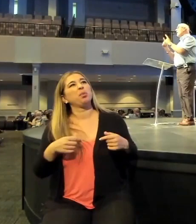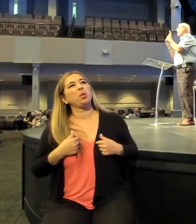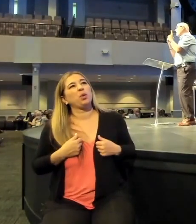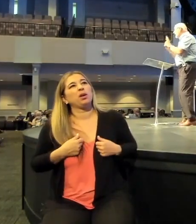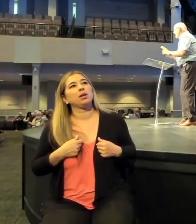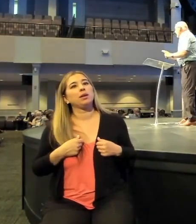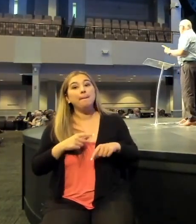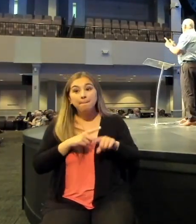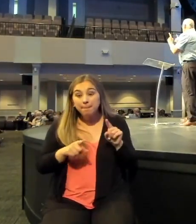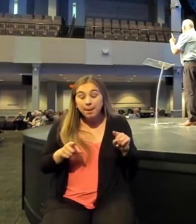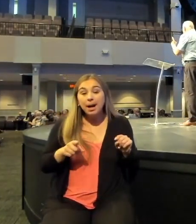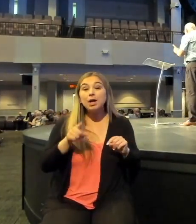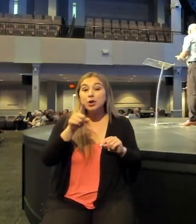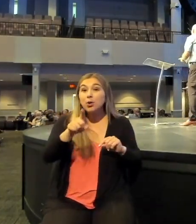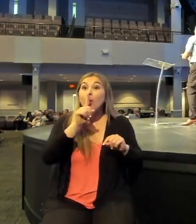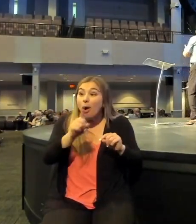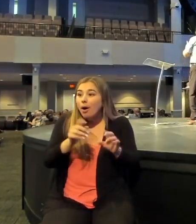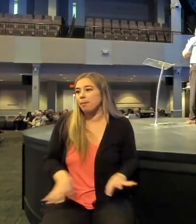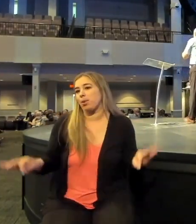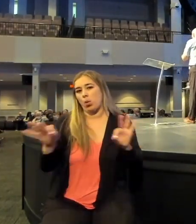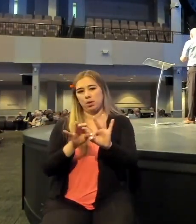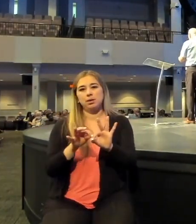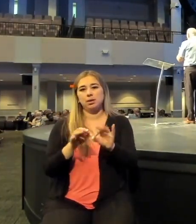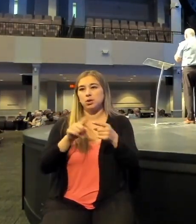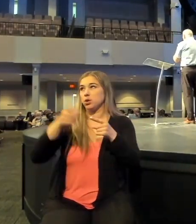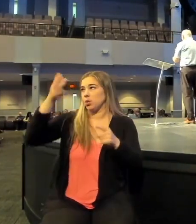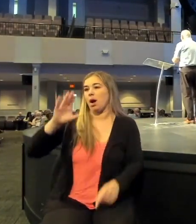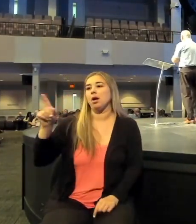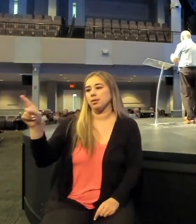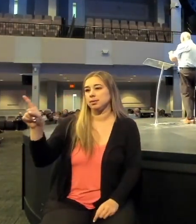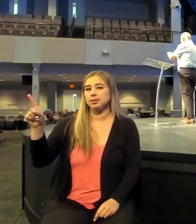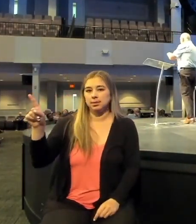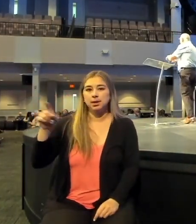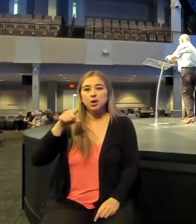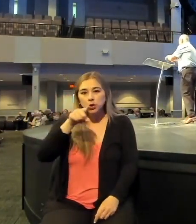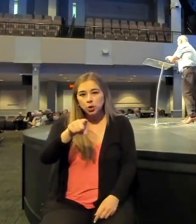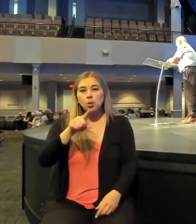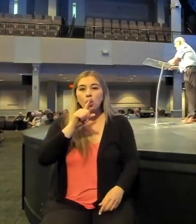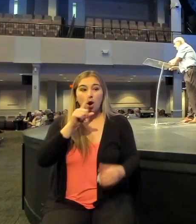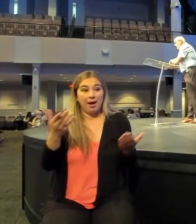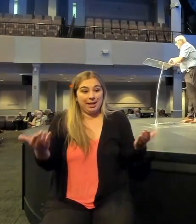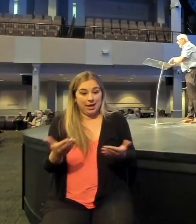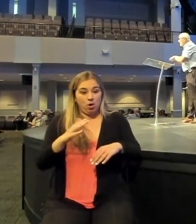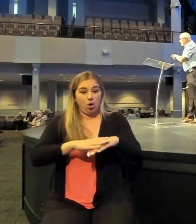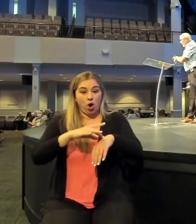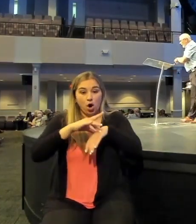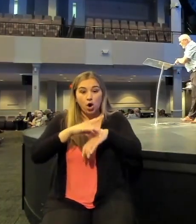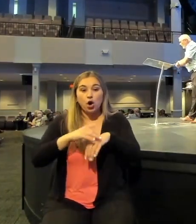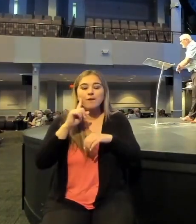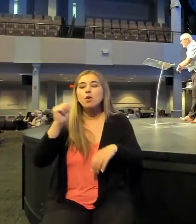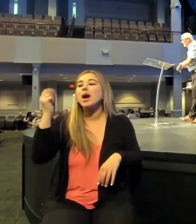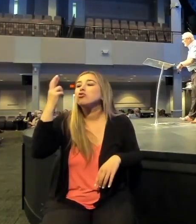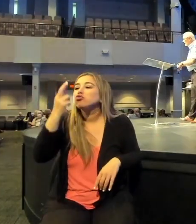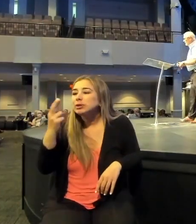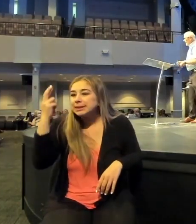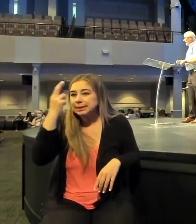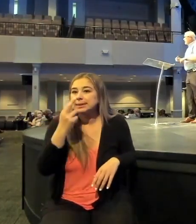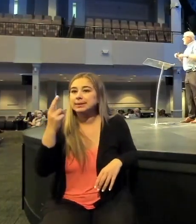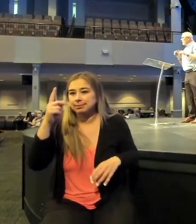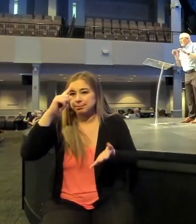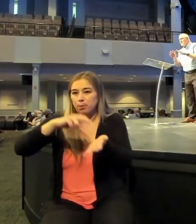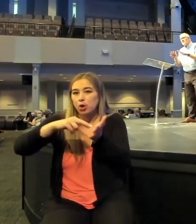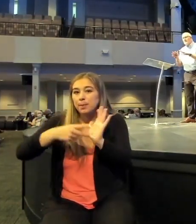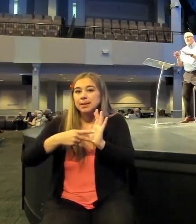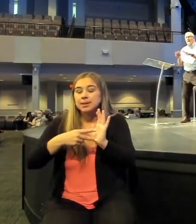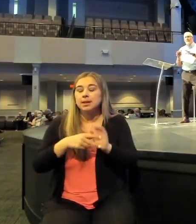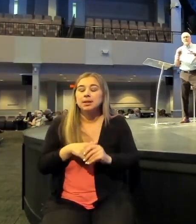you are not insignificant to Almighty God. You were on this planet for a reason. And